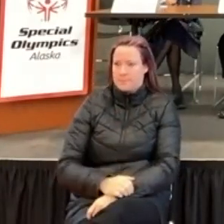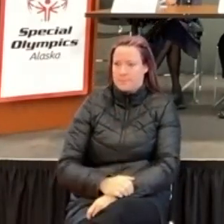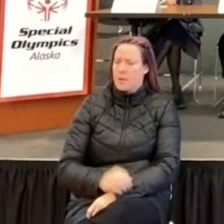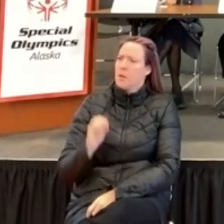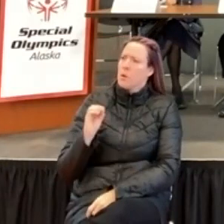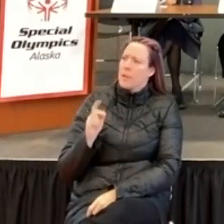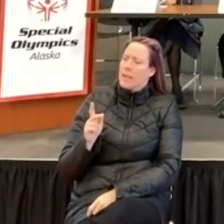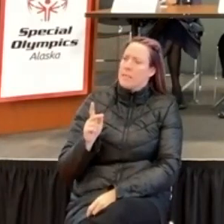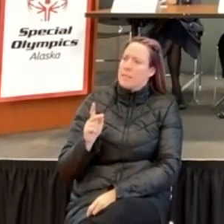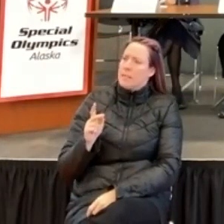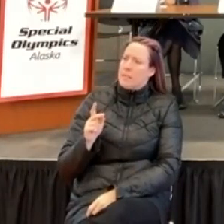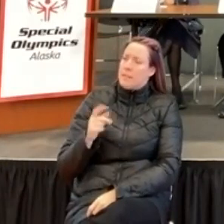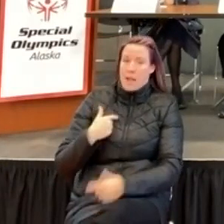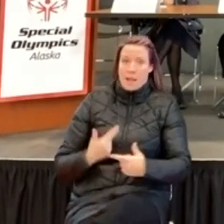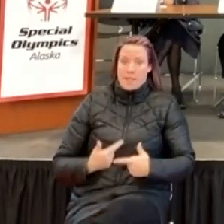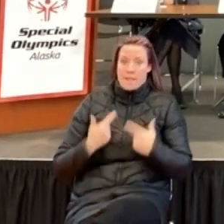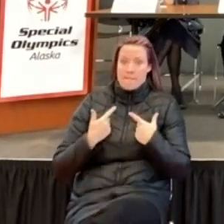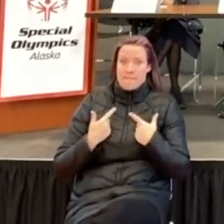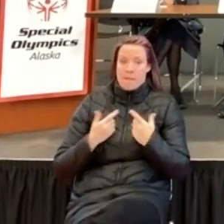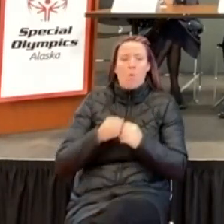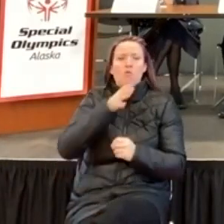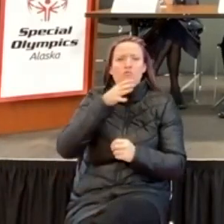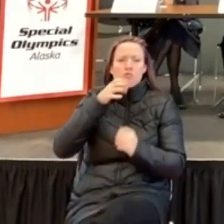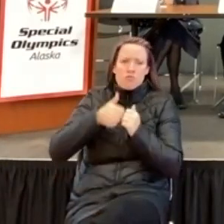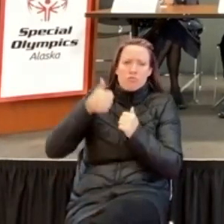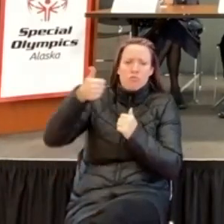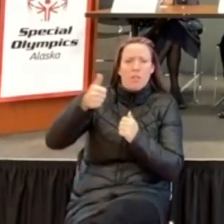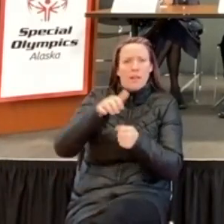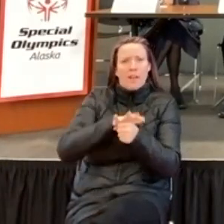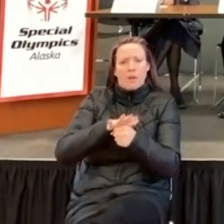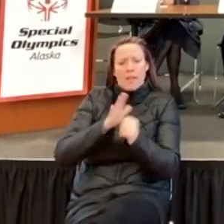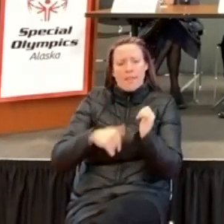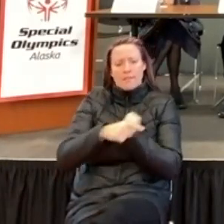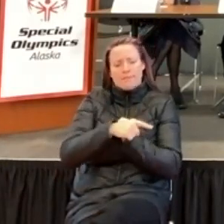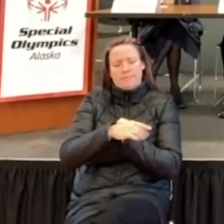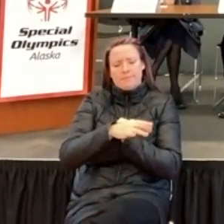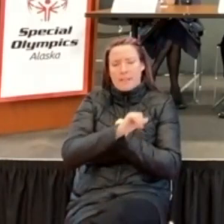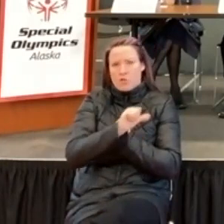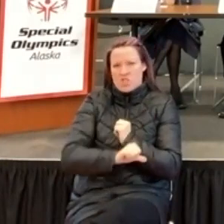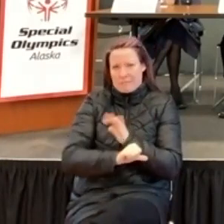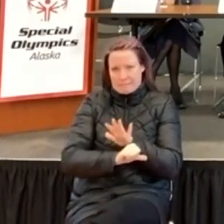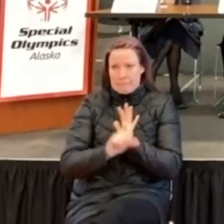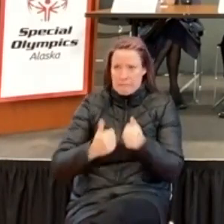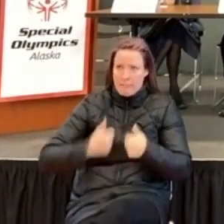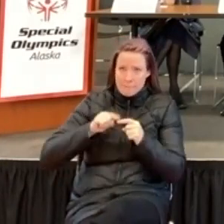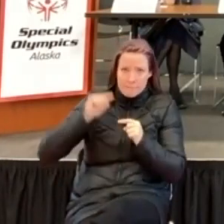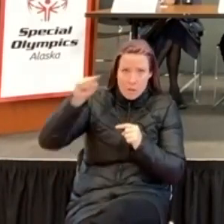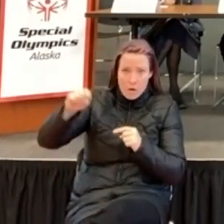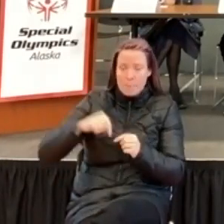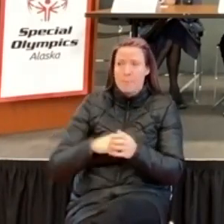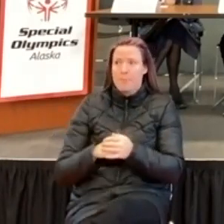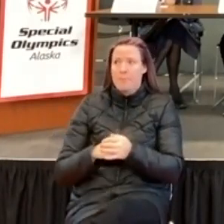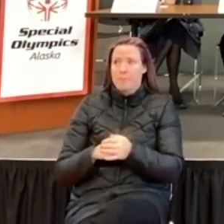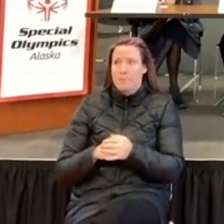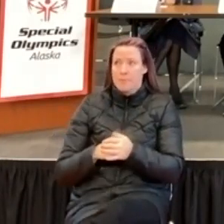Okay, I live in a more rural area than Anchorage. So some of the things that